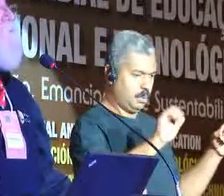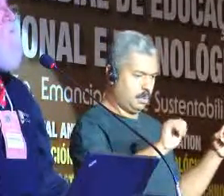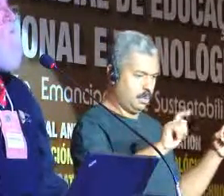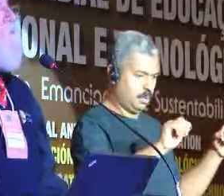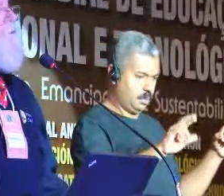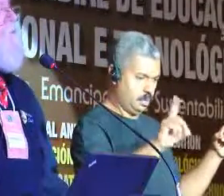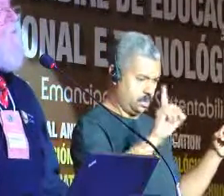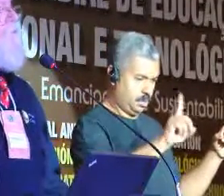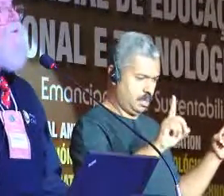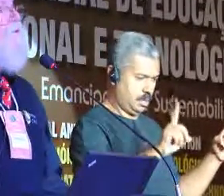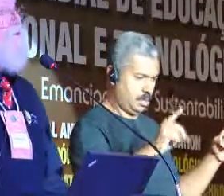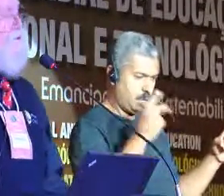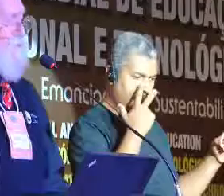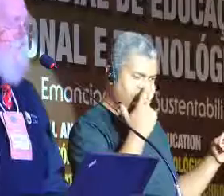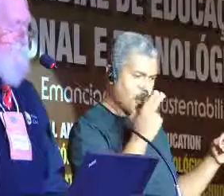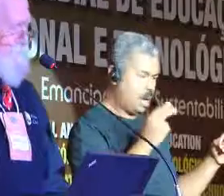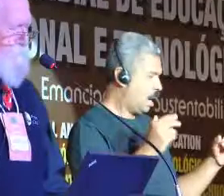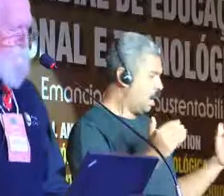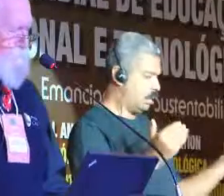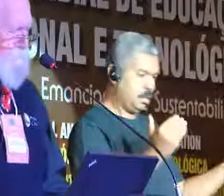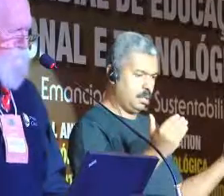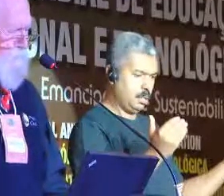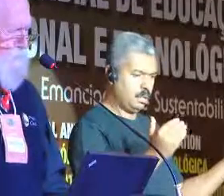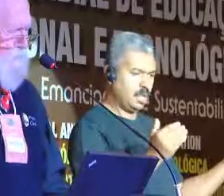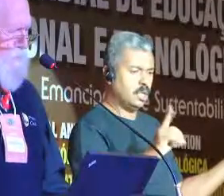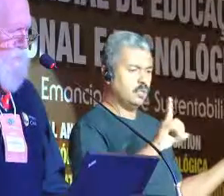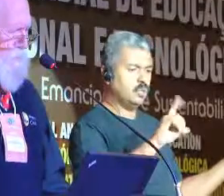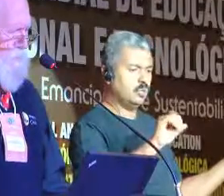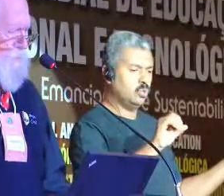code called FreeDOS.